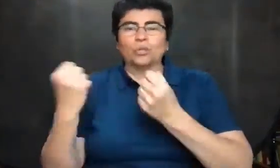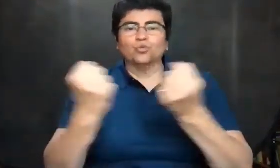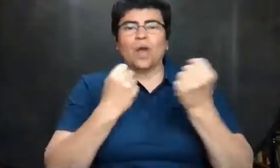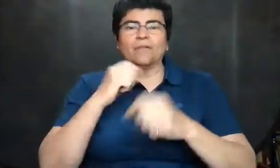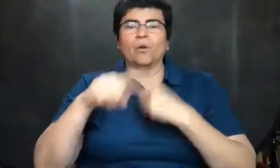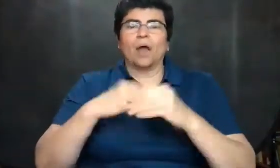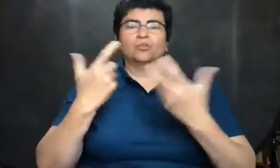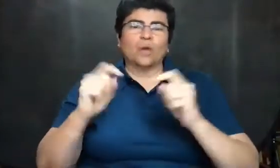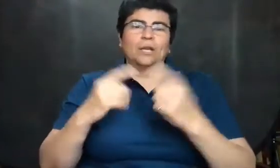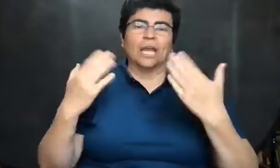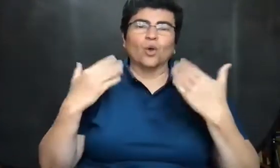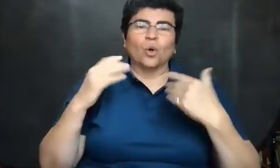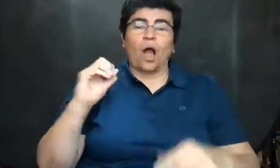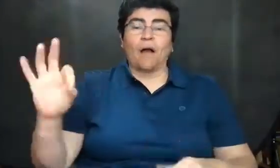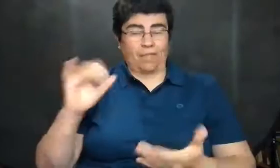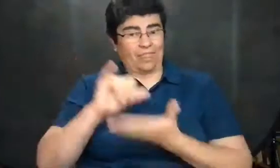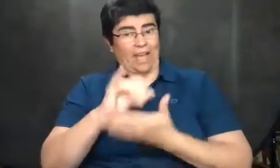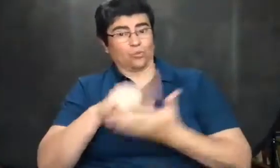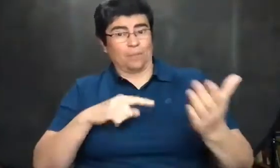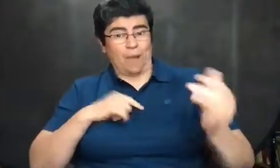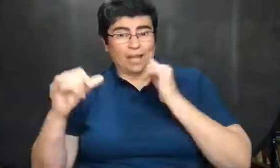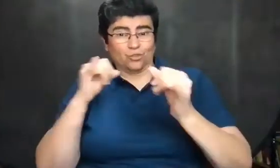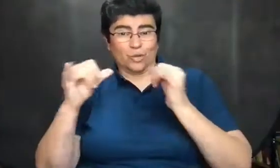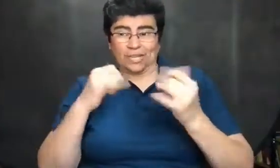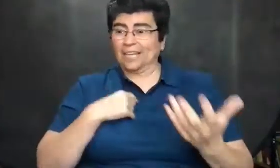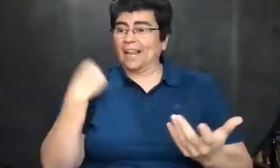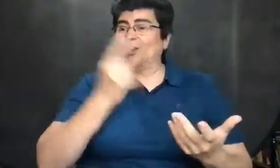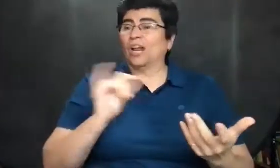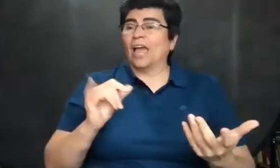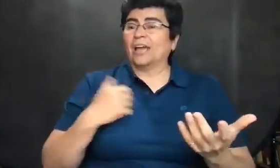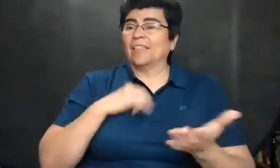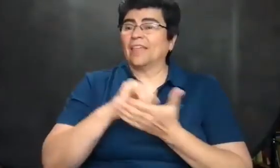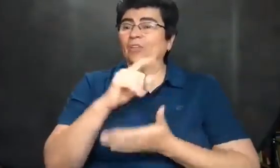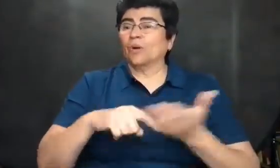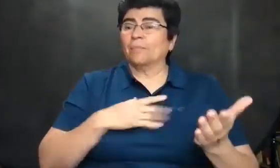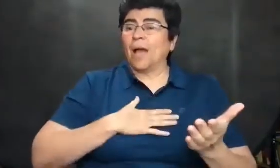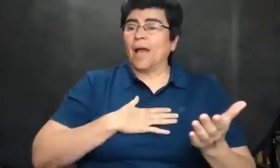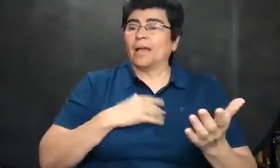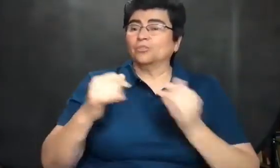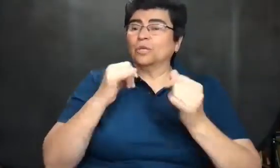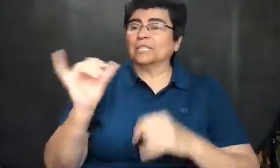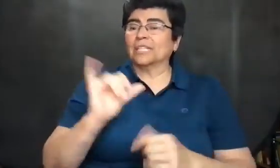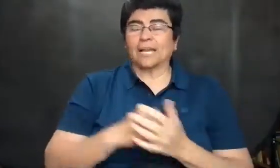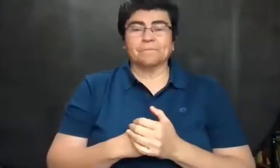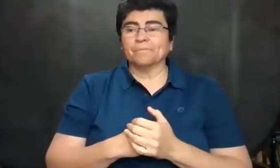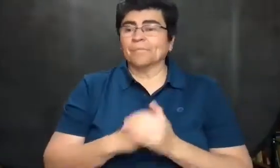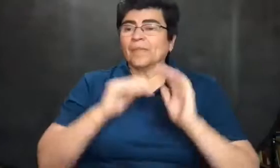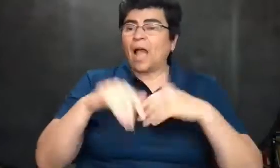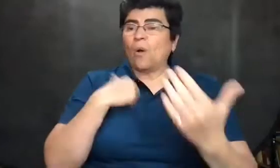off." That's what my drinking was like. That's what my drinking was like, how I got to AA, I want to